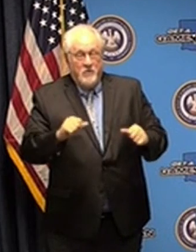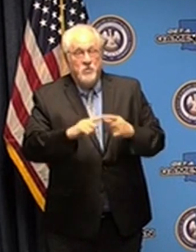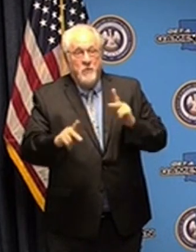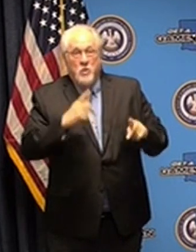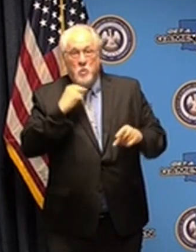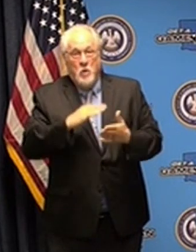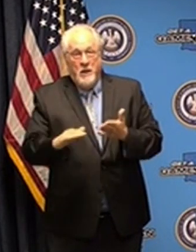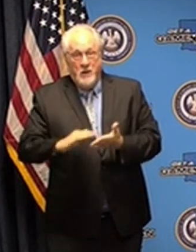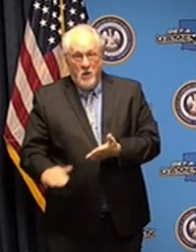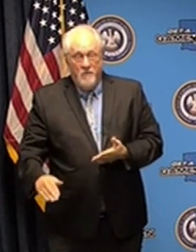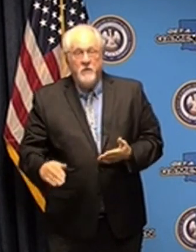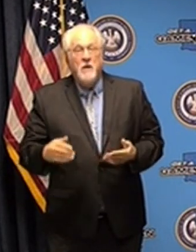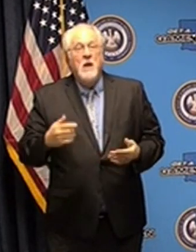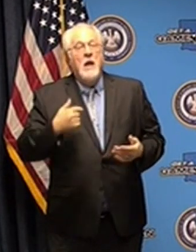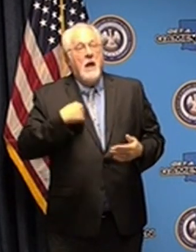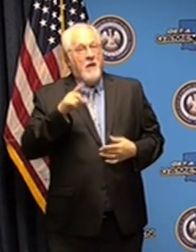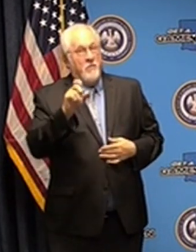well.